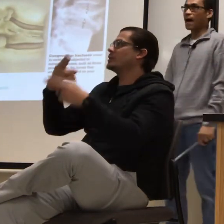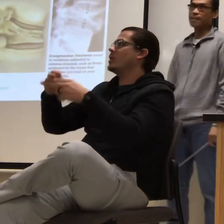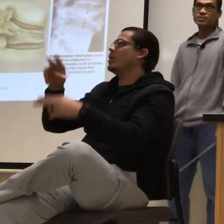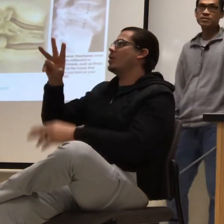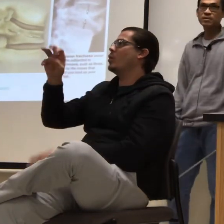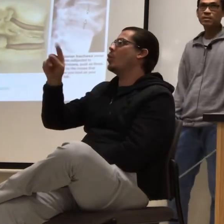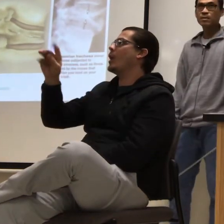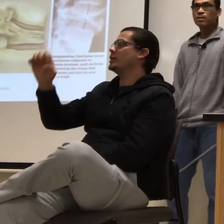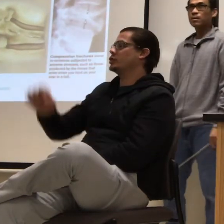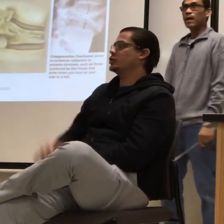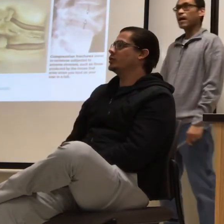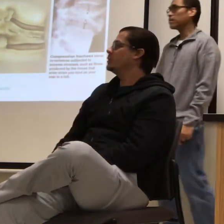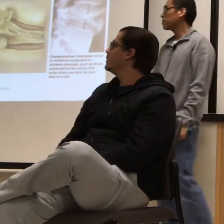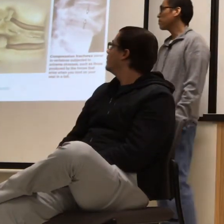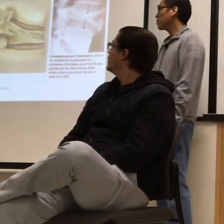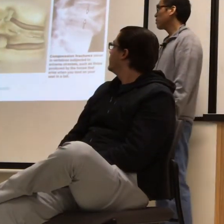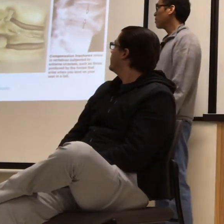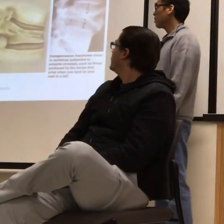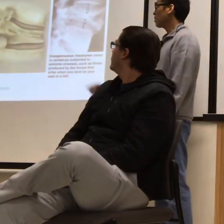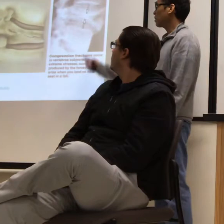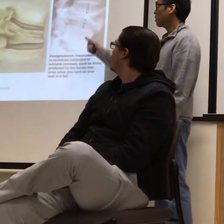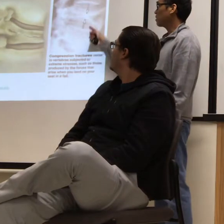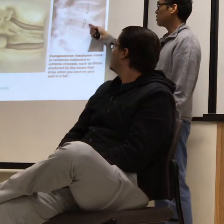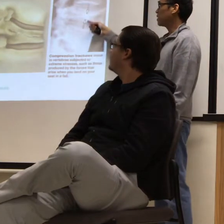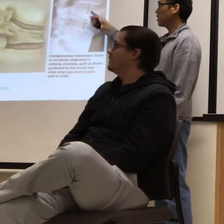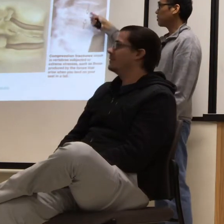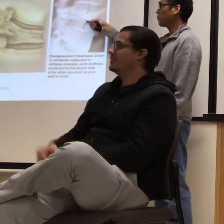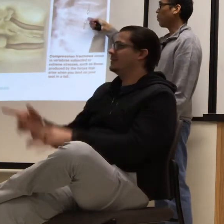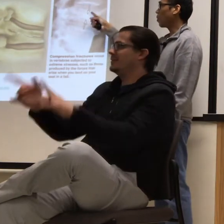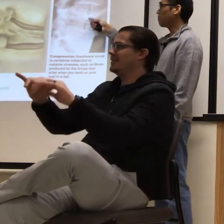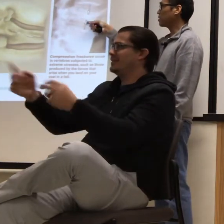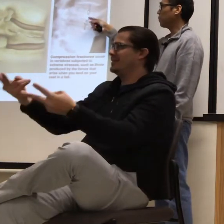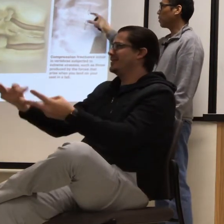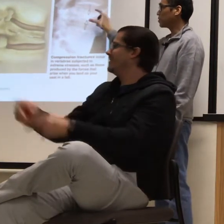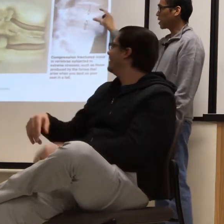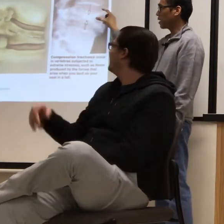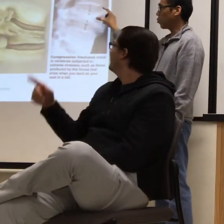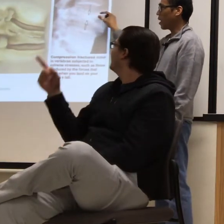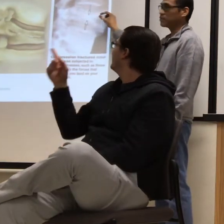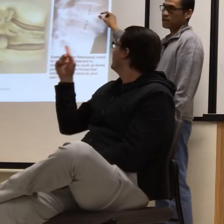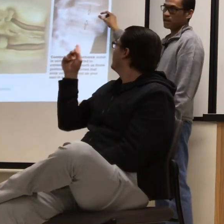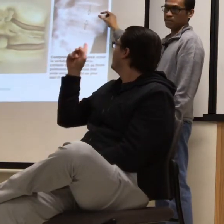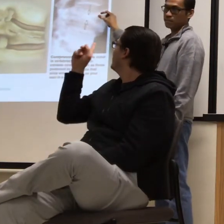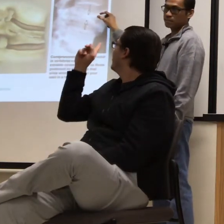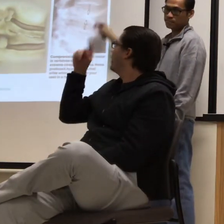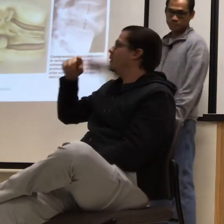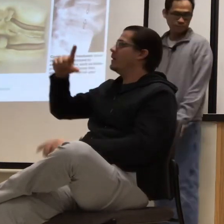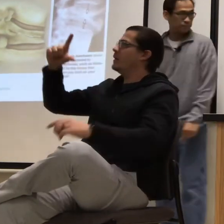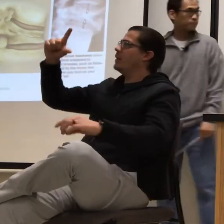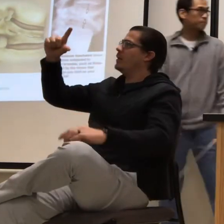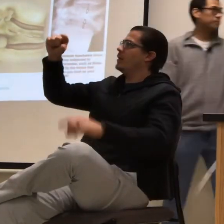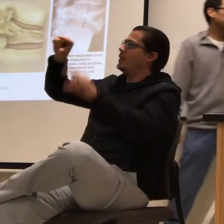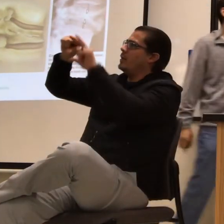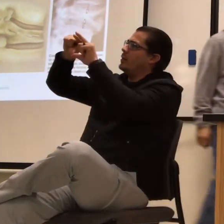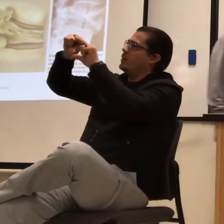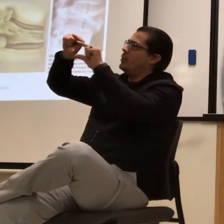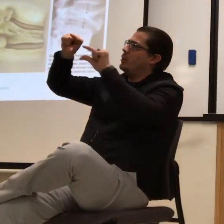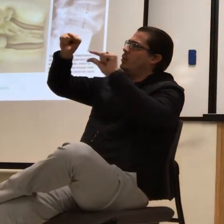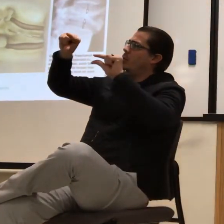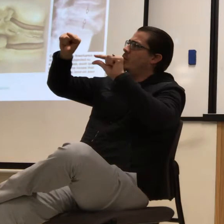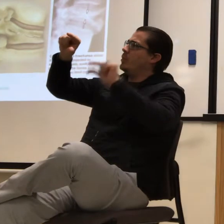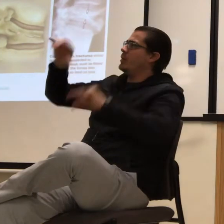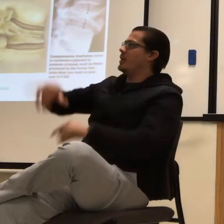just collapsed, and the ceiling and floor of this bone is kind of wedged in.